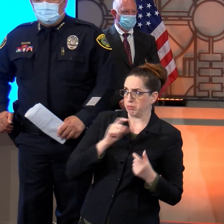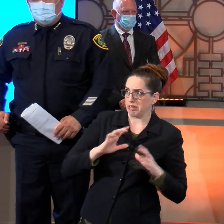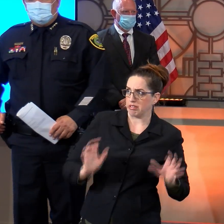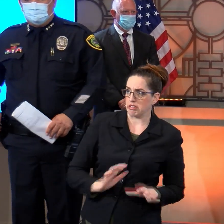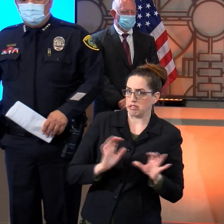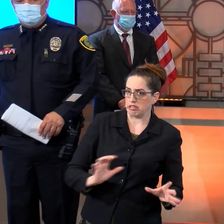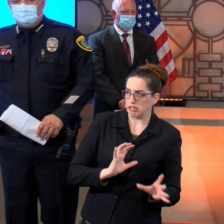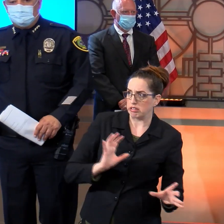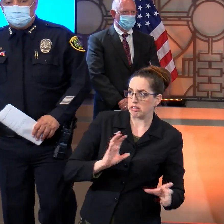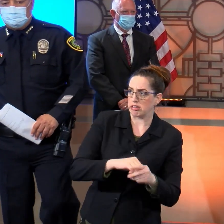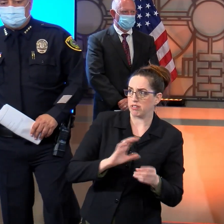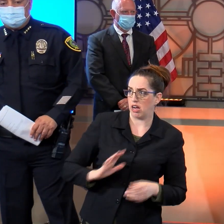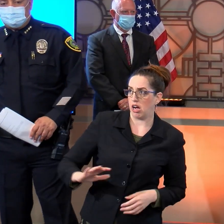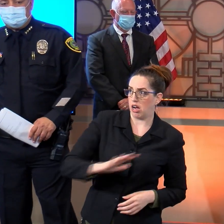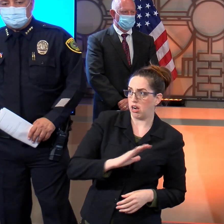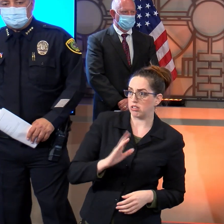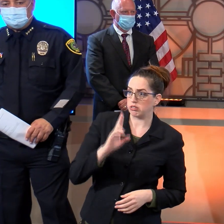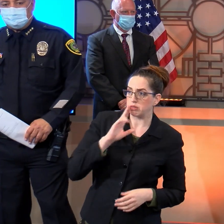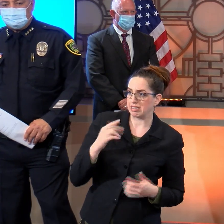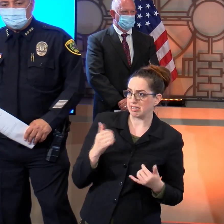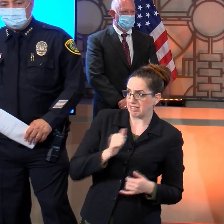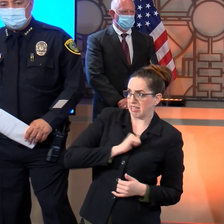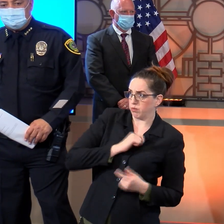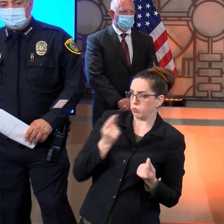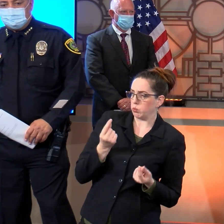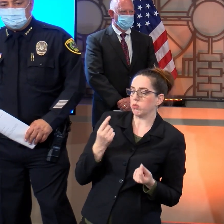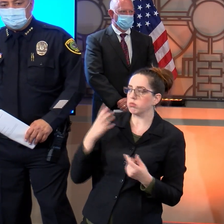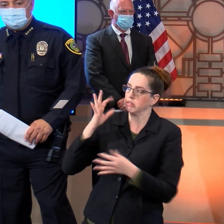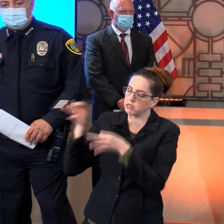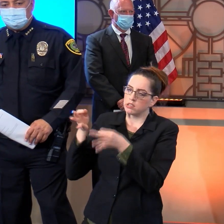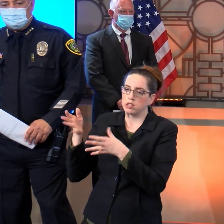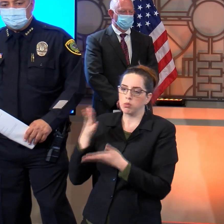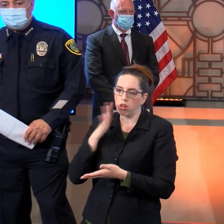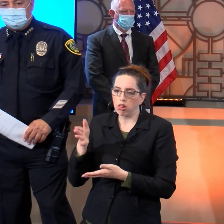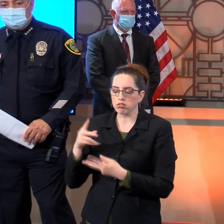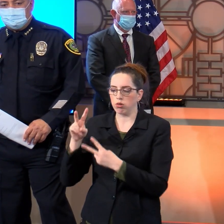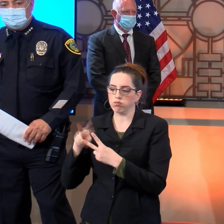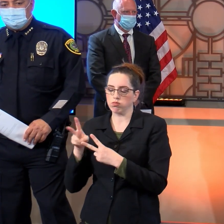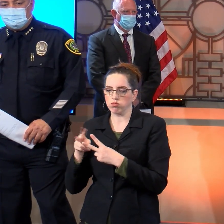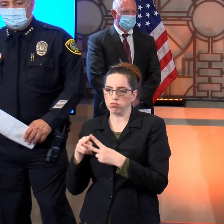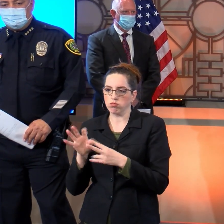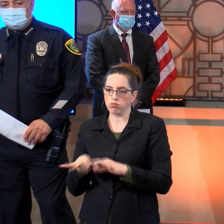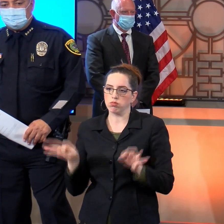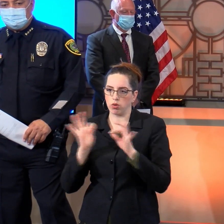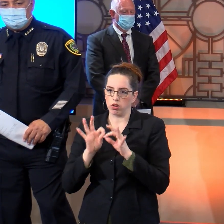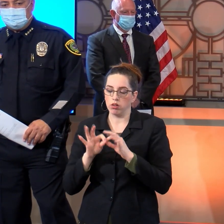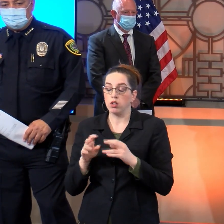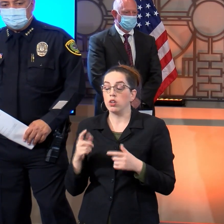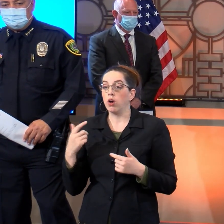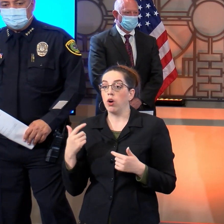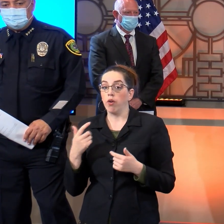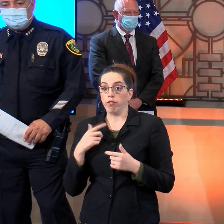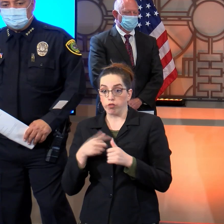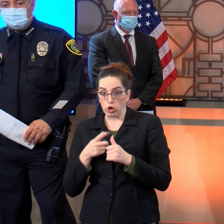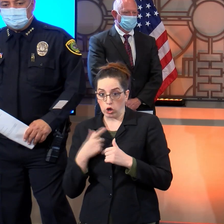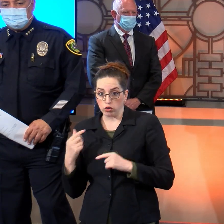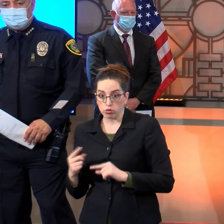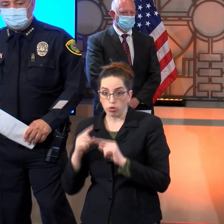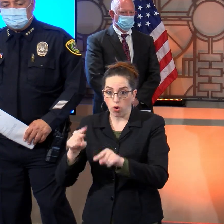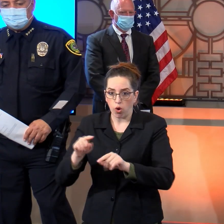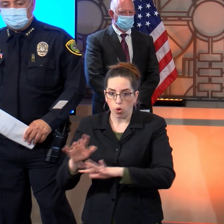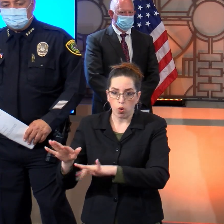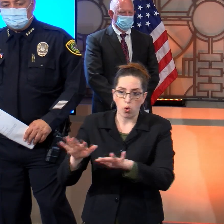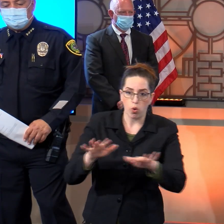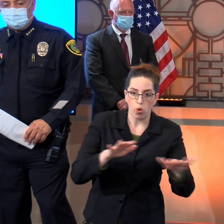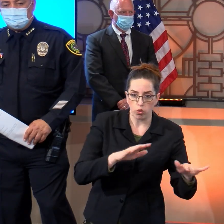to initiate in the city on our own right now. And I think it's going to be a combination of those two things. Us jumping out, starting to build the